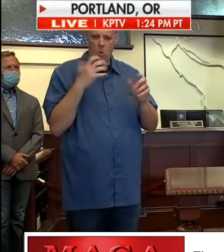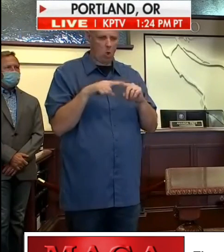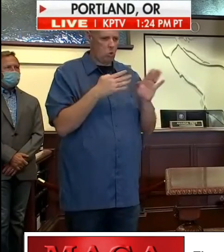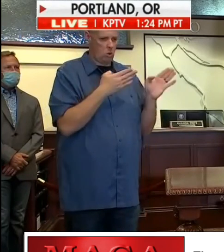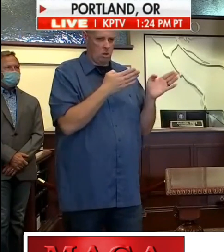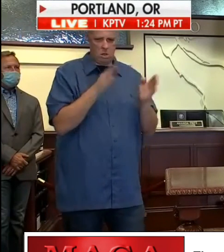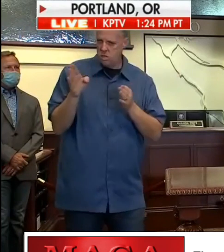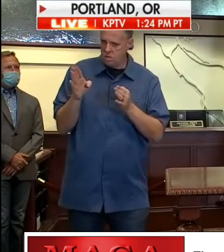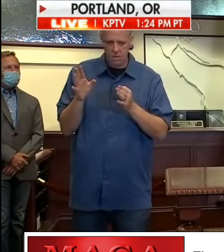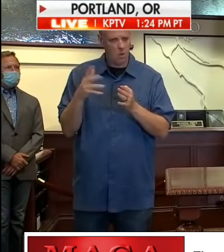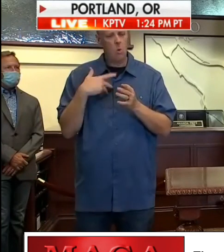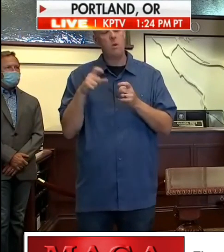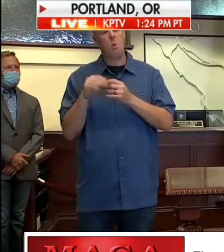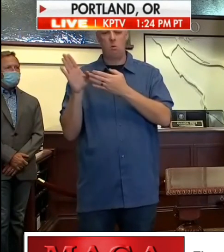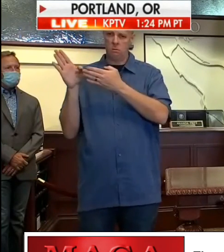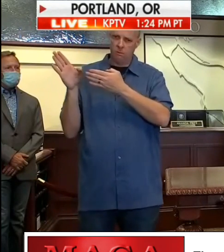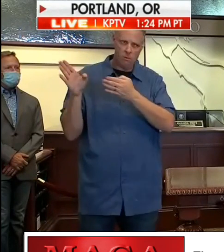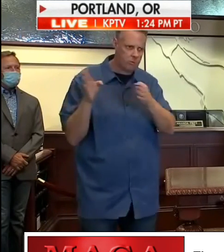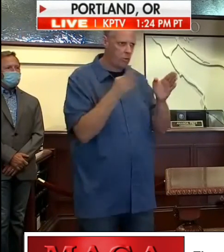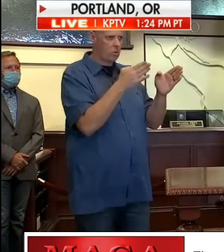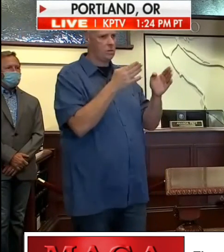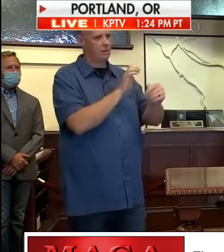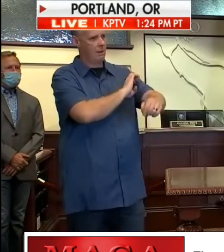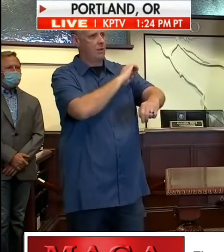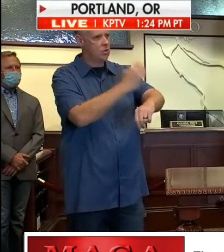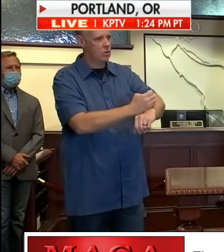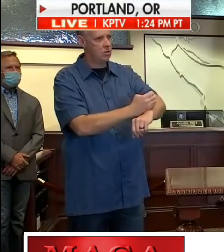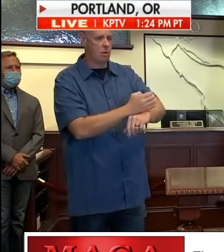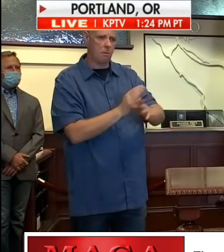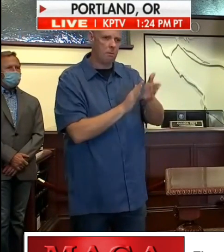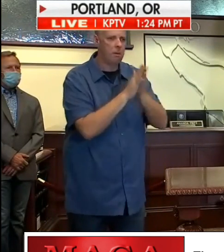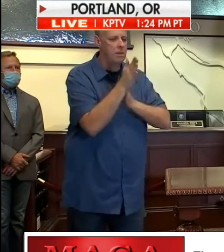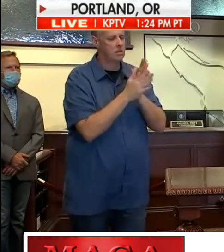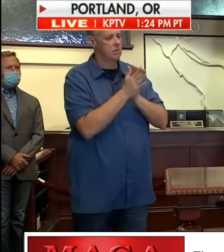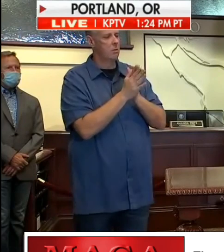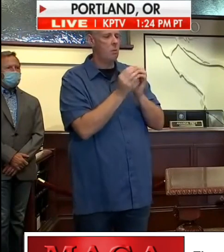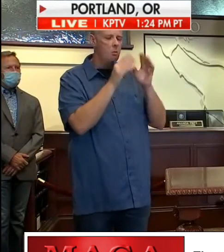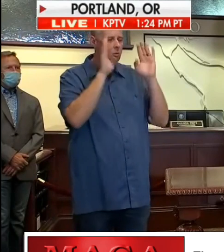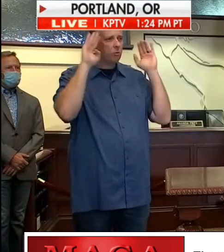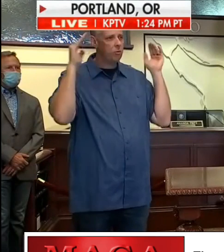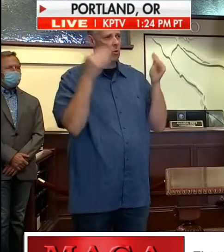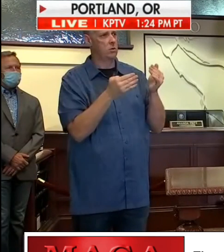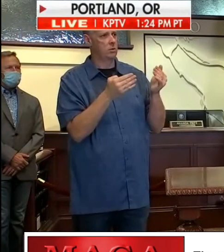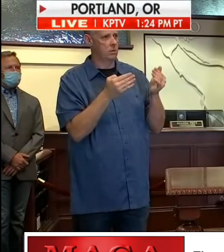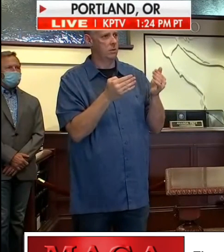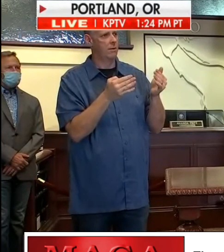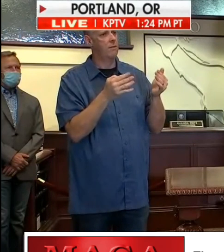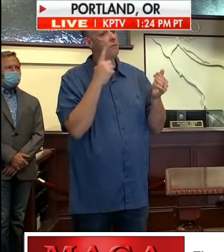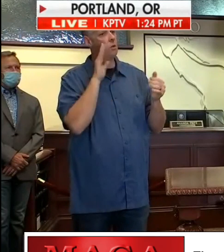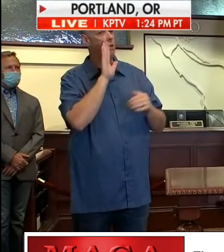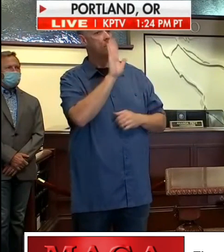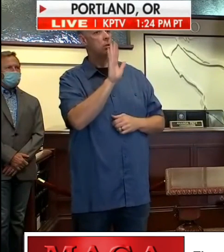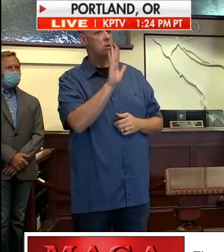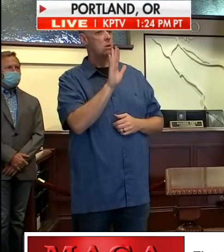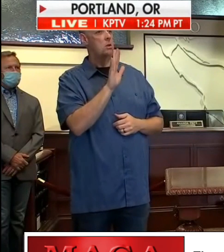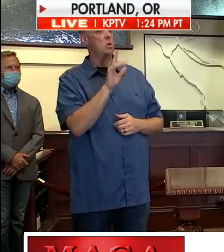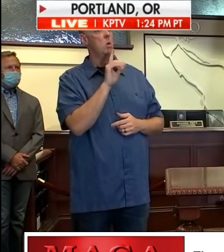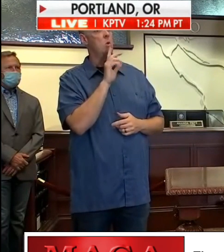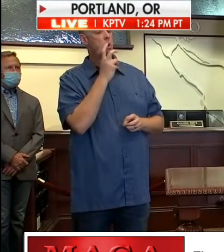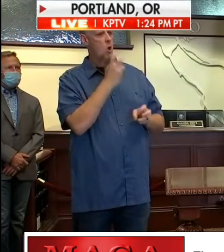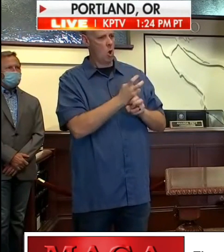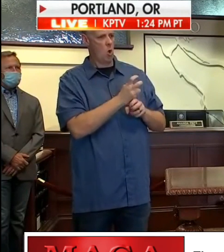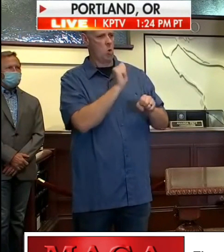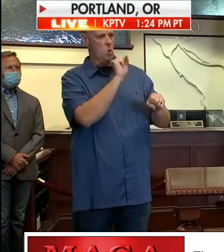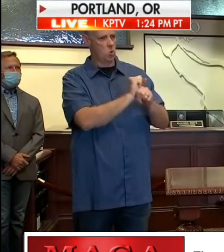cul-de-sac. We need to focus our energy, focus our passion, focus our attention on the hard work